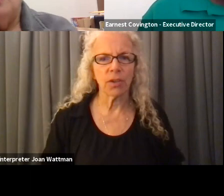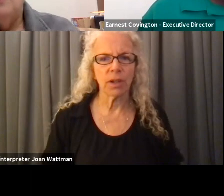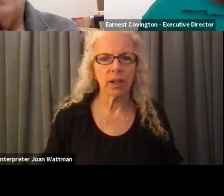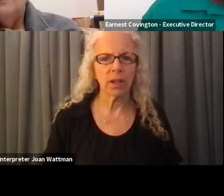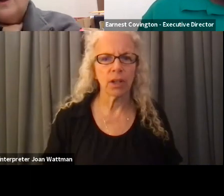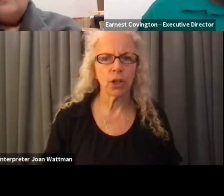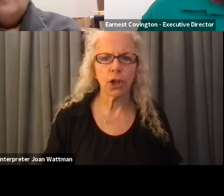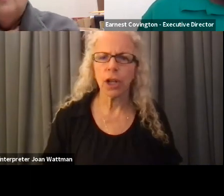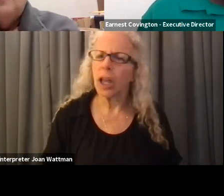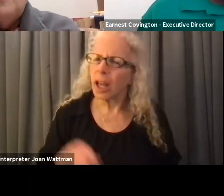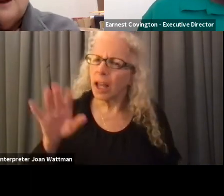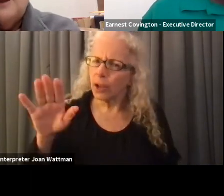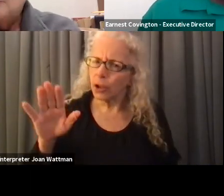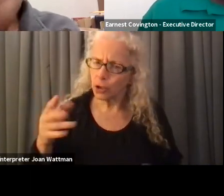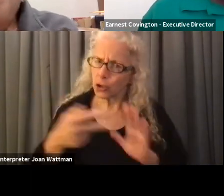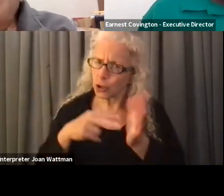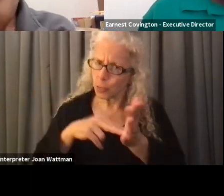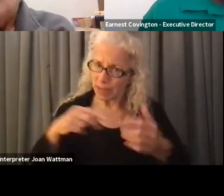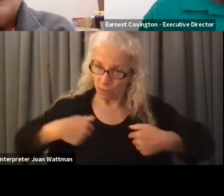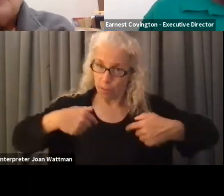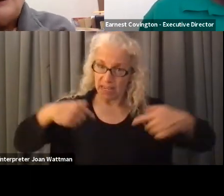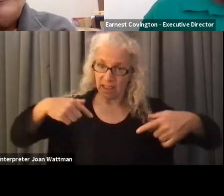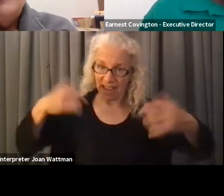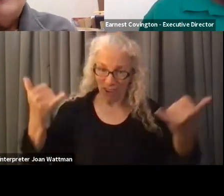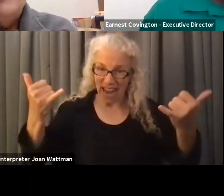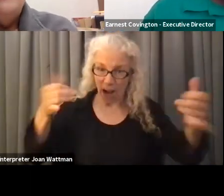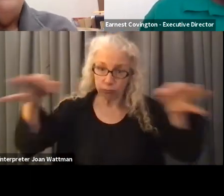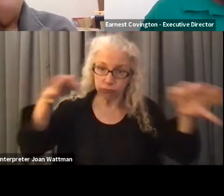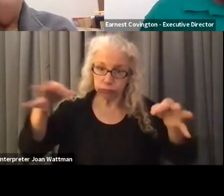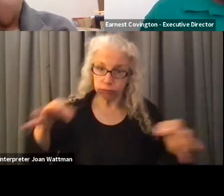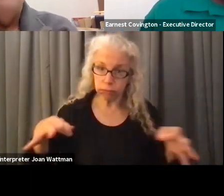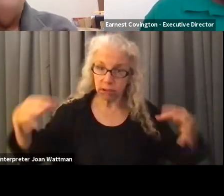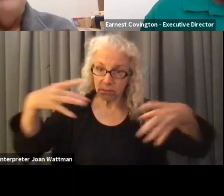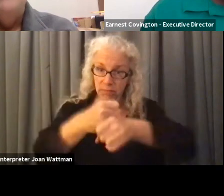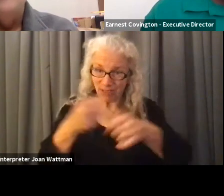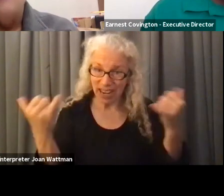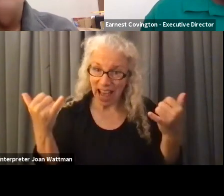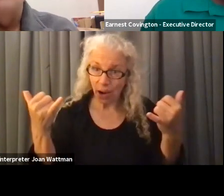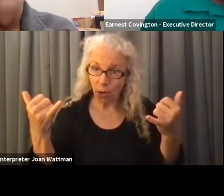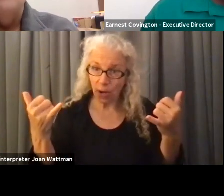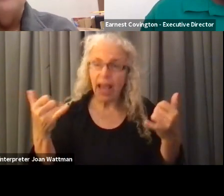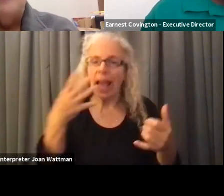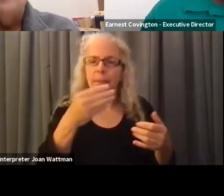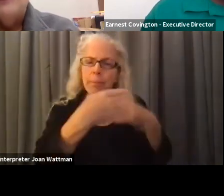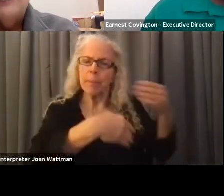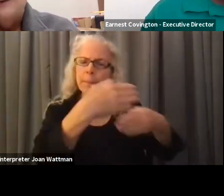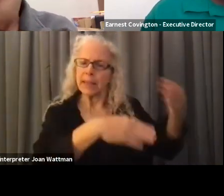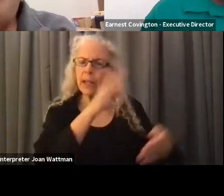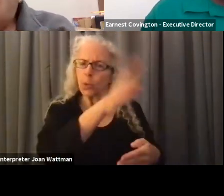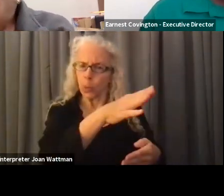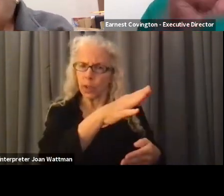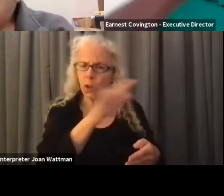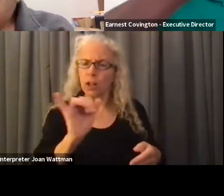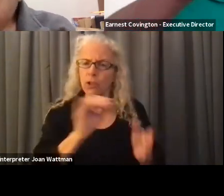Thank you. So I'll give you what I understand to be our summary, and hopefully Bethany will capture this in